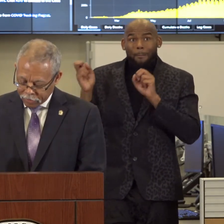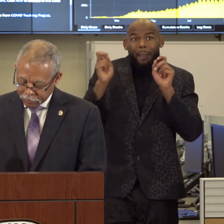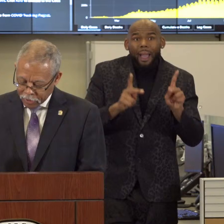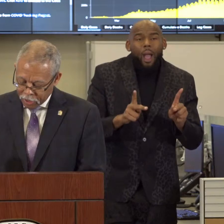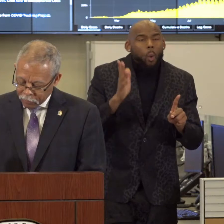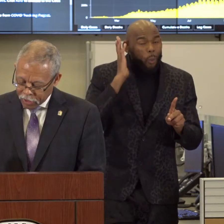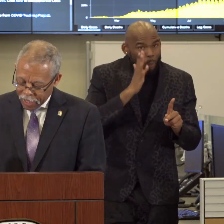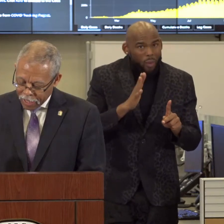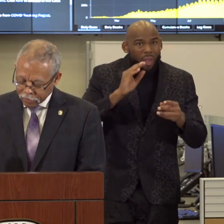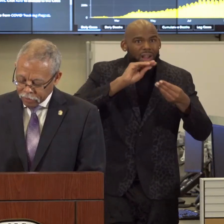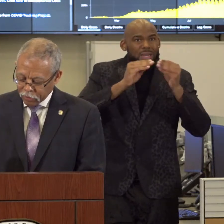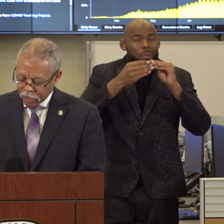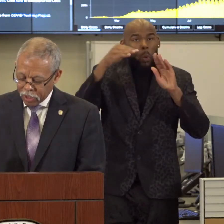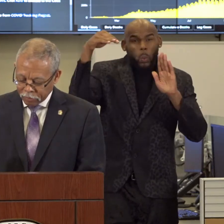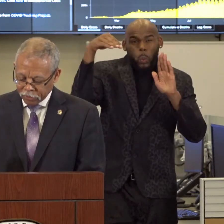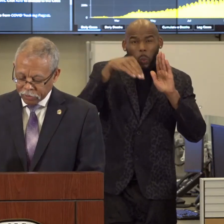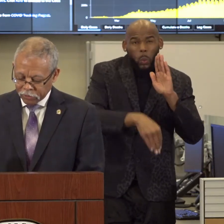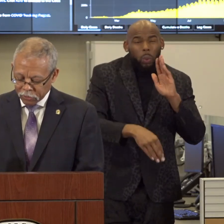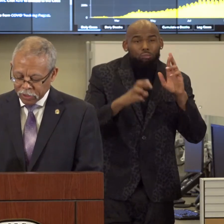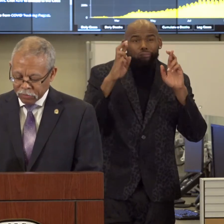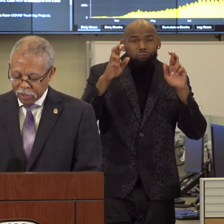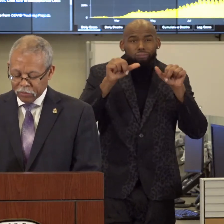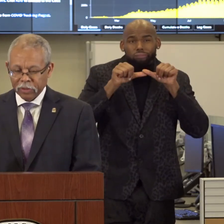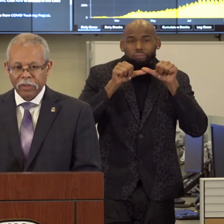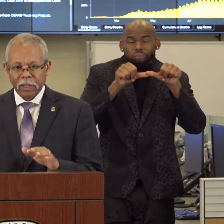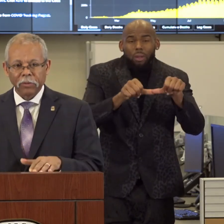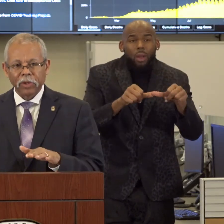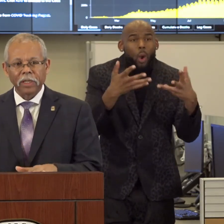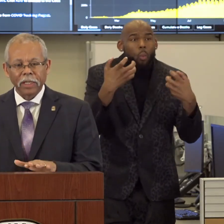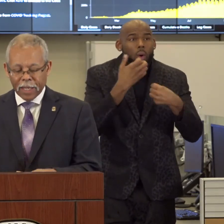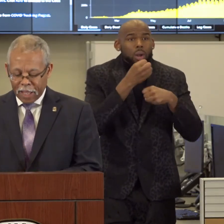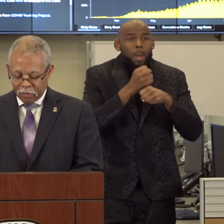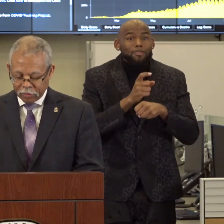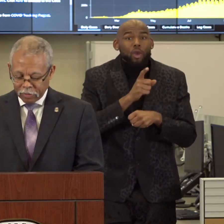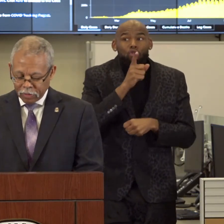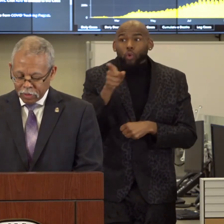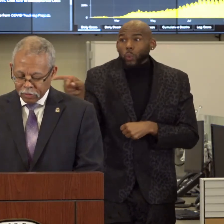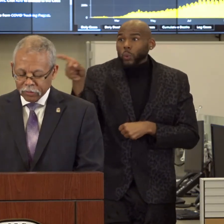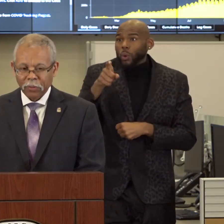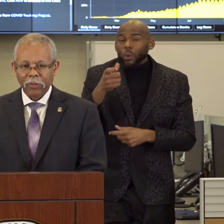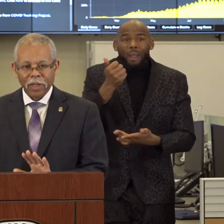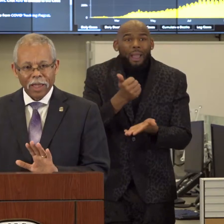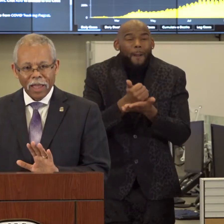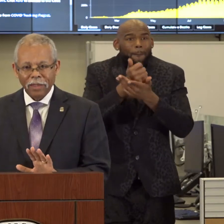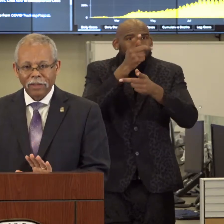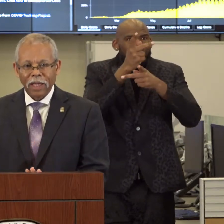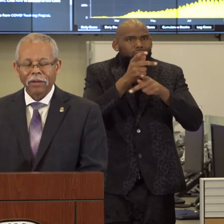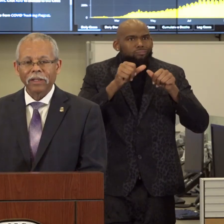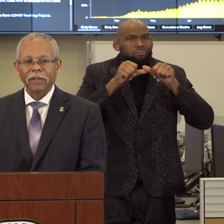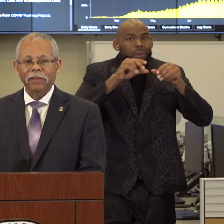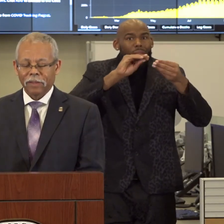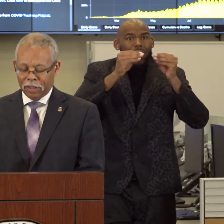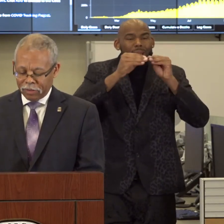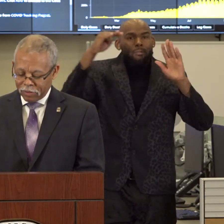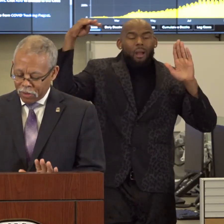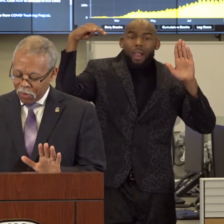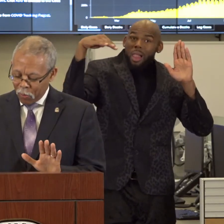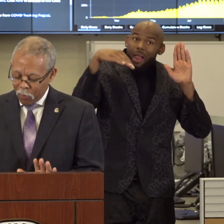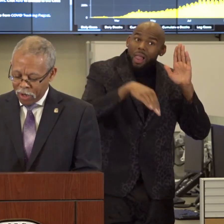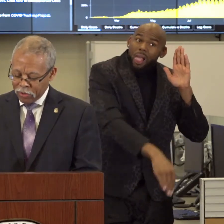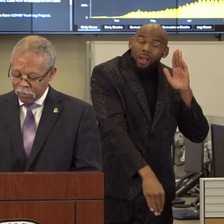stable. And we're asking your help to ensure these metrics keep trending down. So, as the county exec